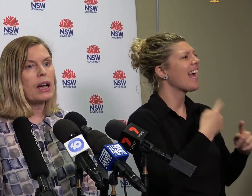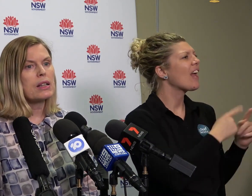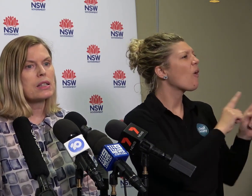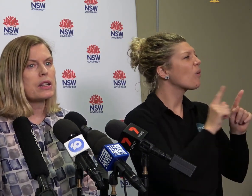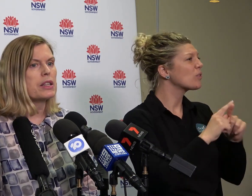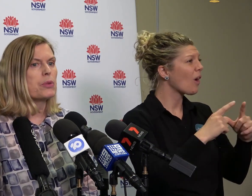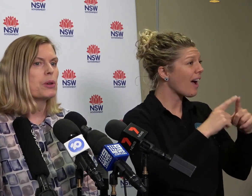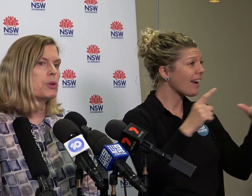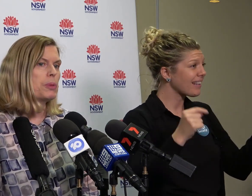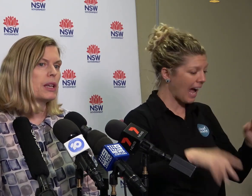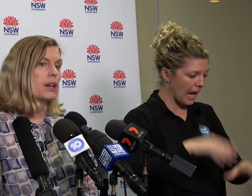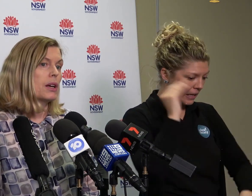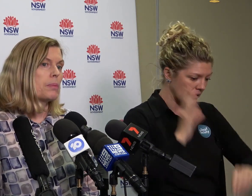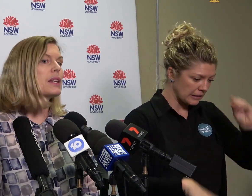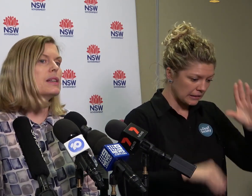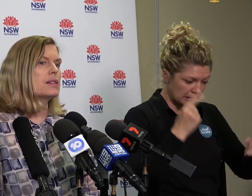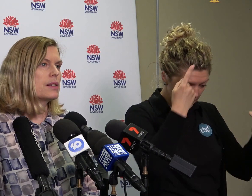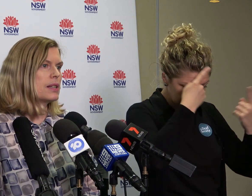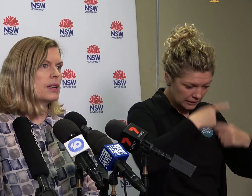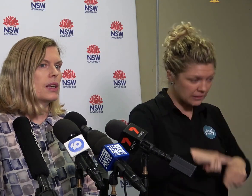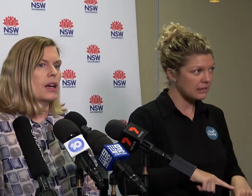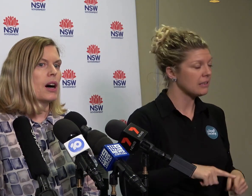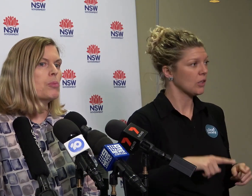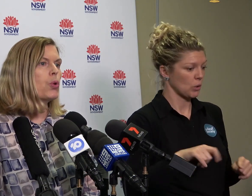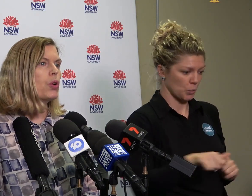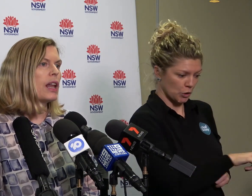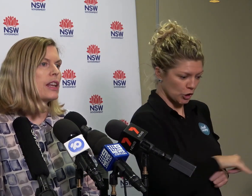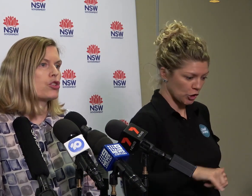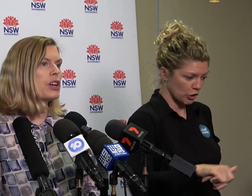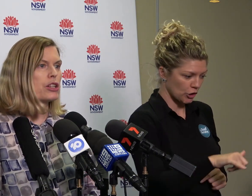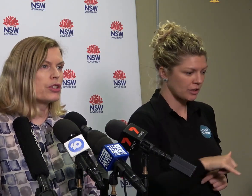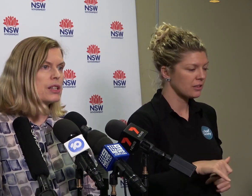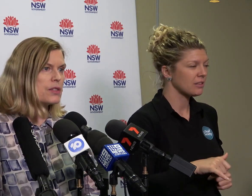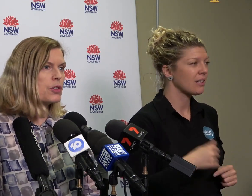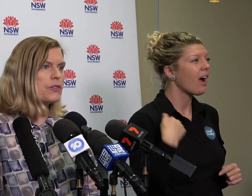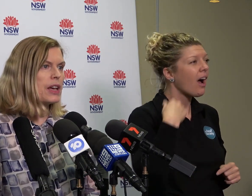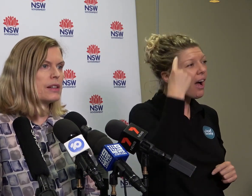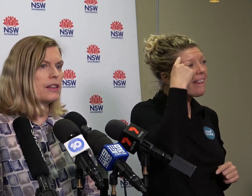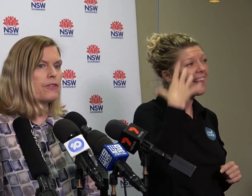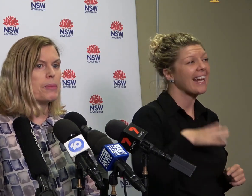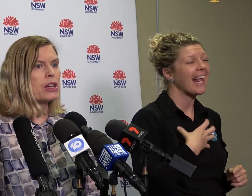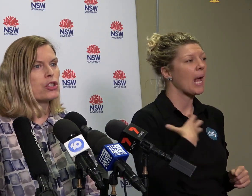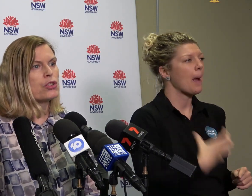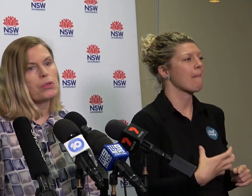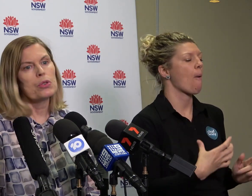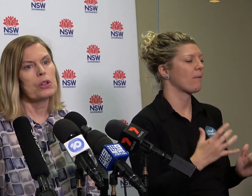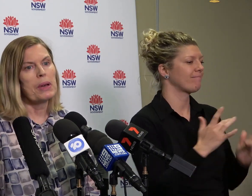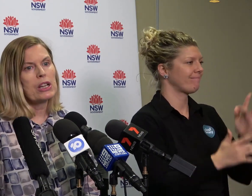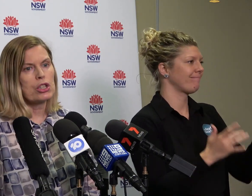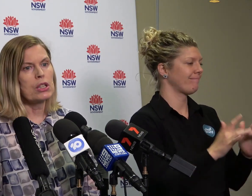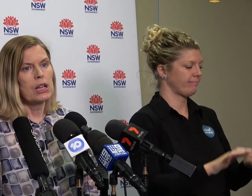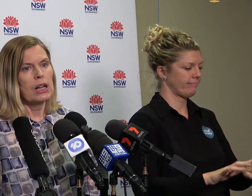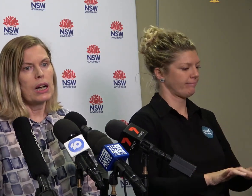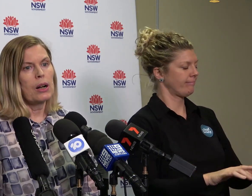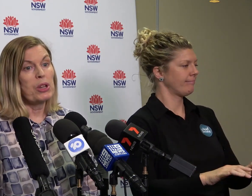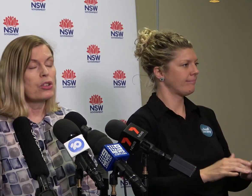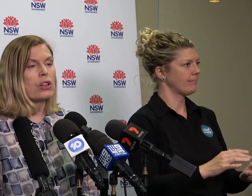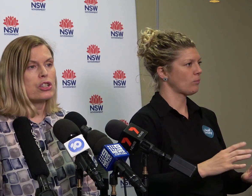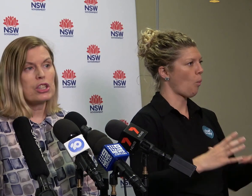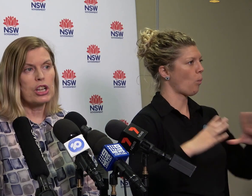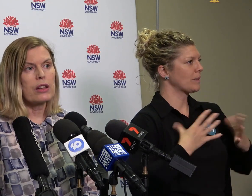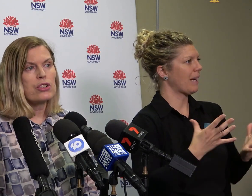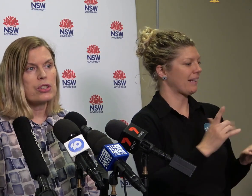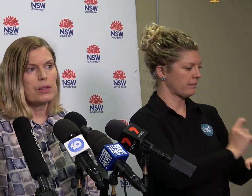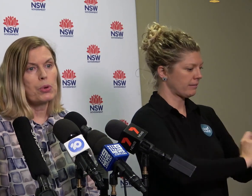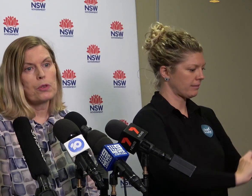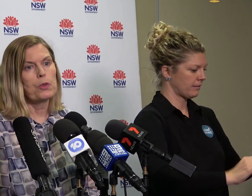those cards, and I think we would be pleased to see a more electronic transfer of that information or an automation. We